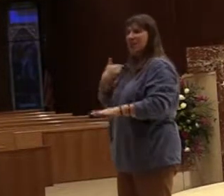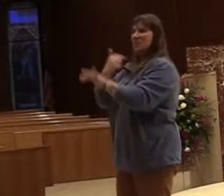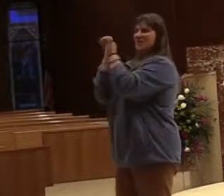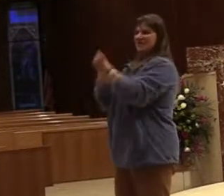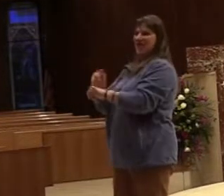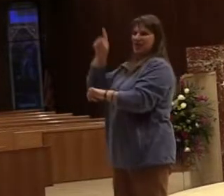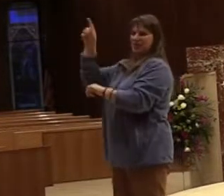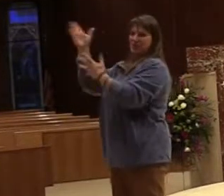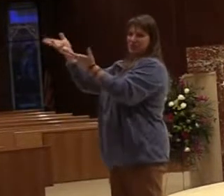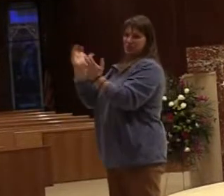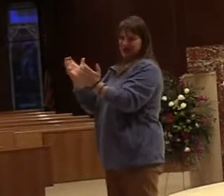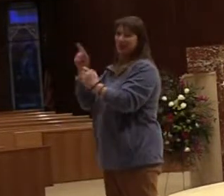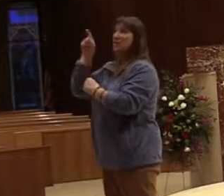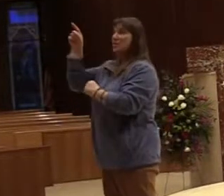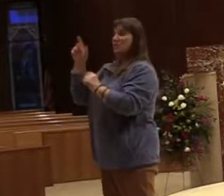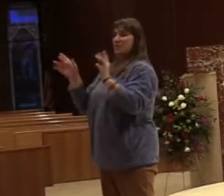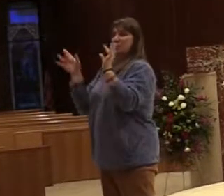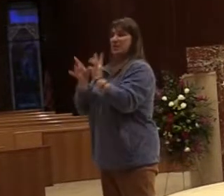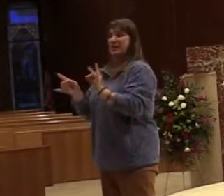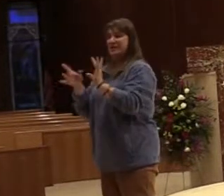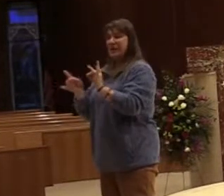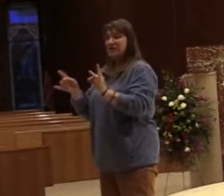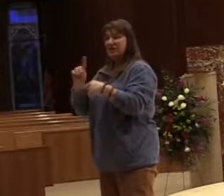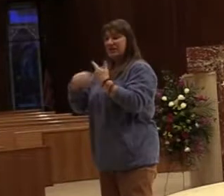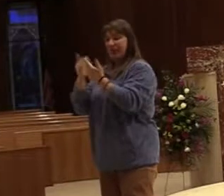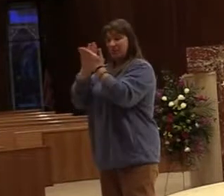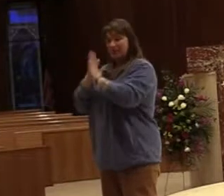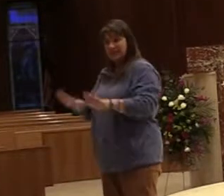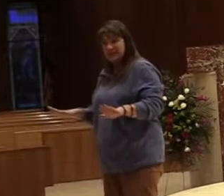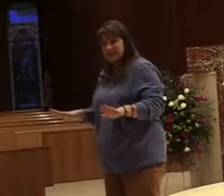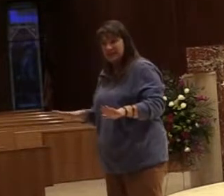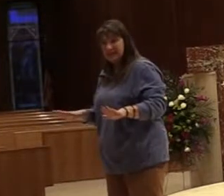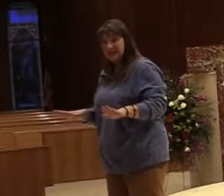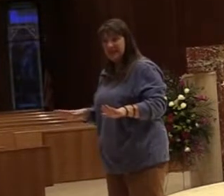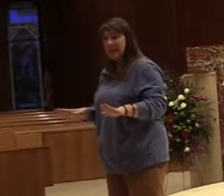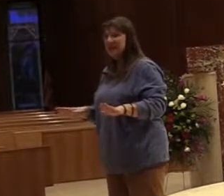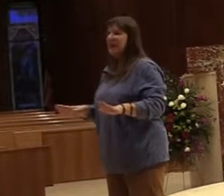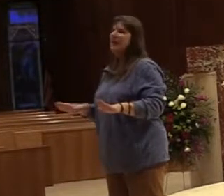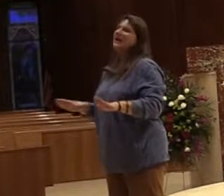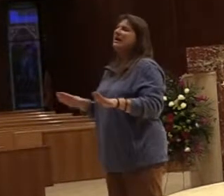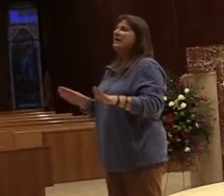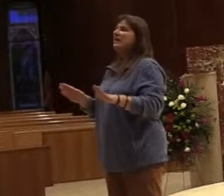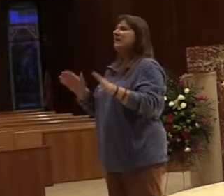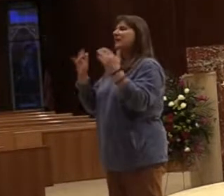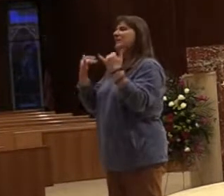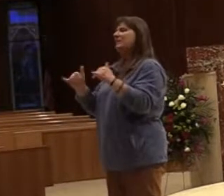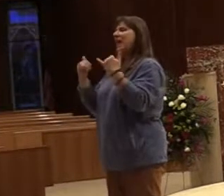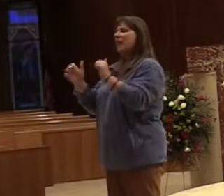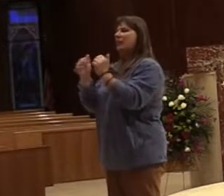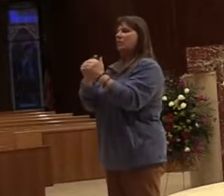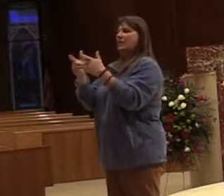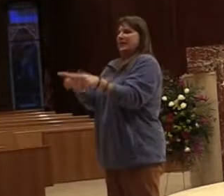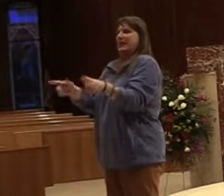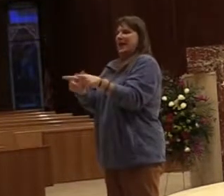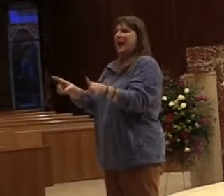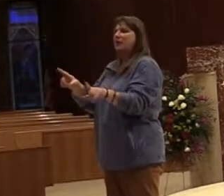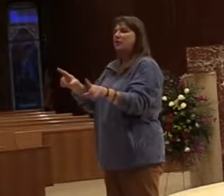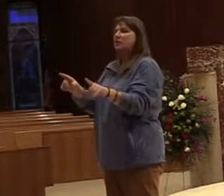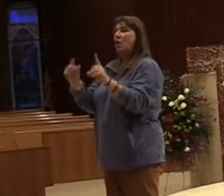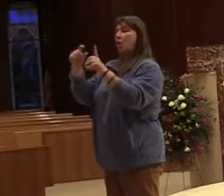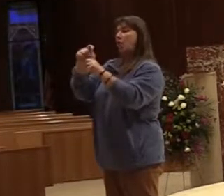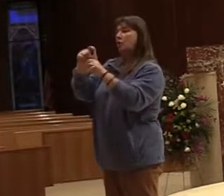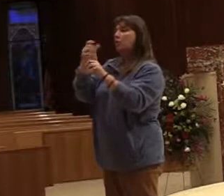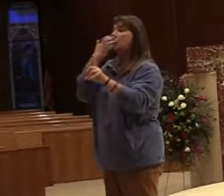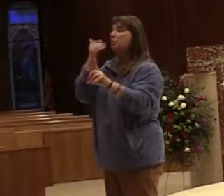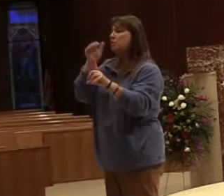Jesus mentions the things that he made for peace, it's also a play on the word Jerusalem itself. Jerusalem means the city